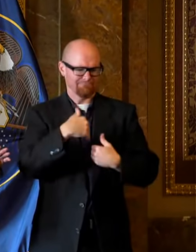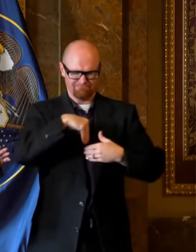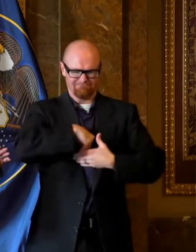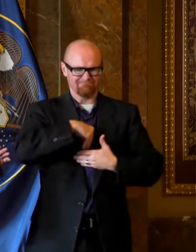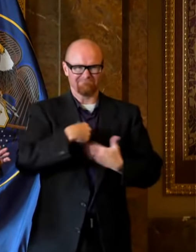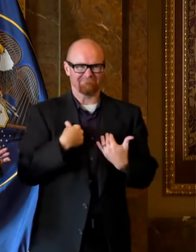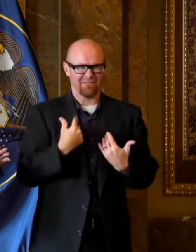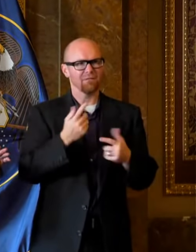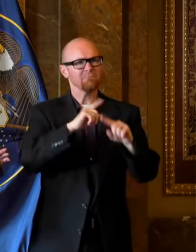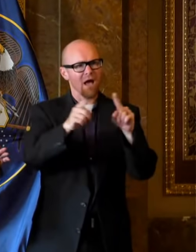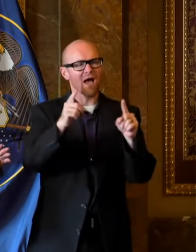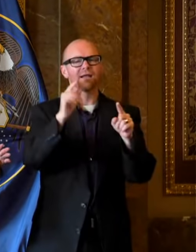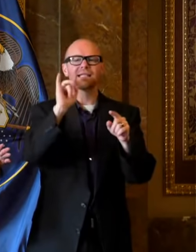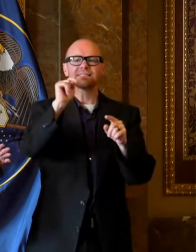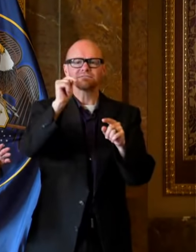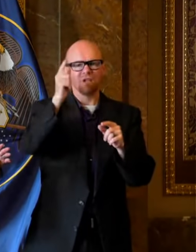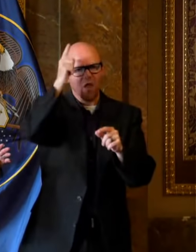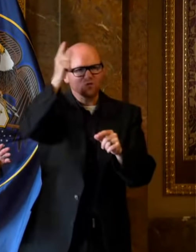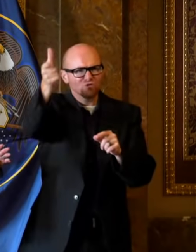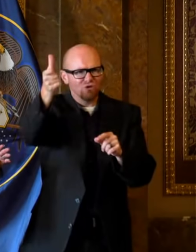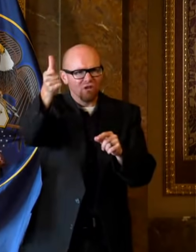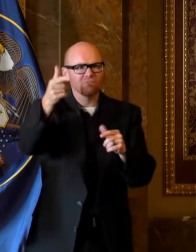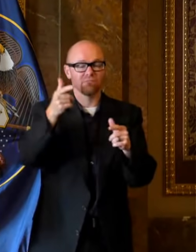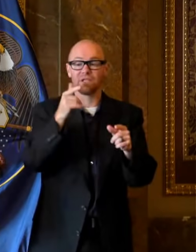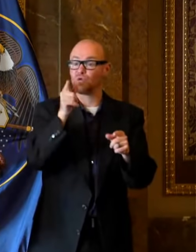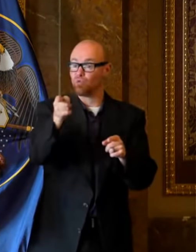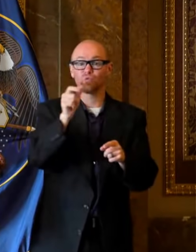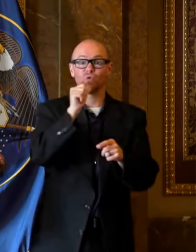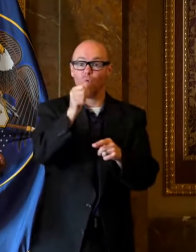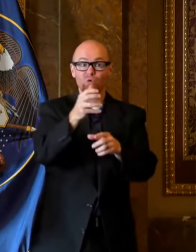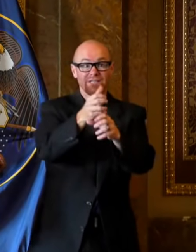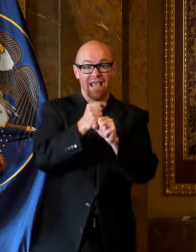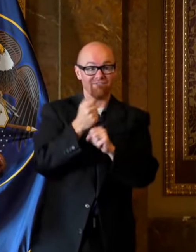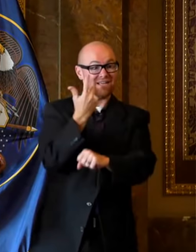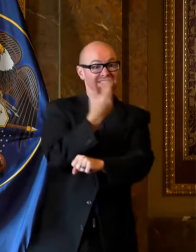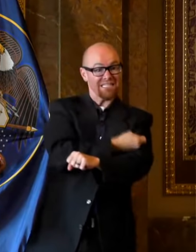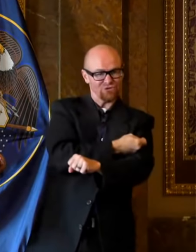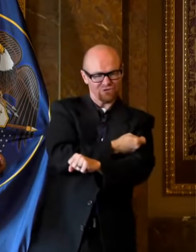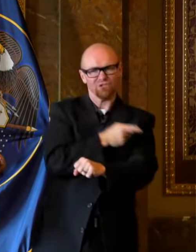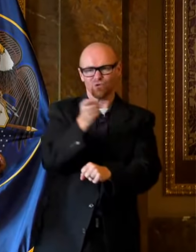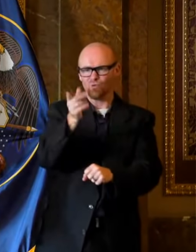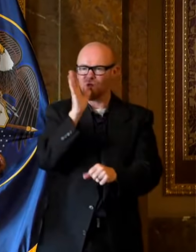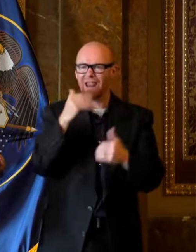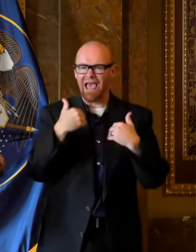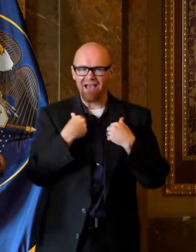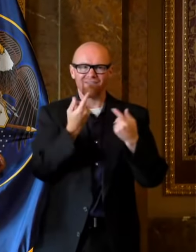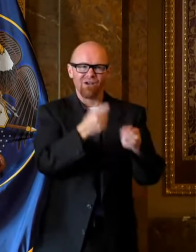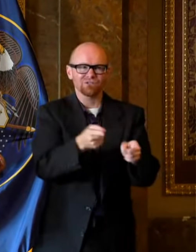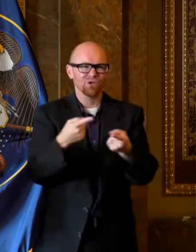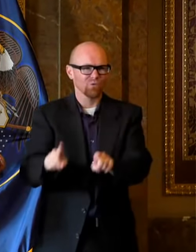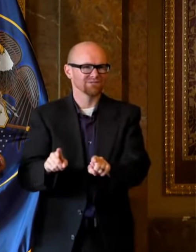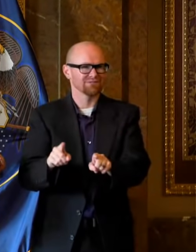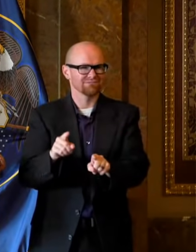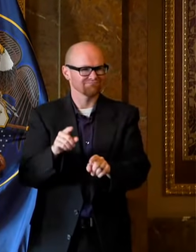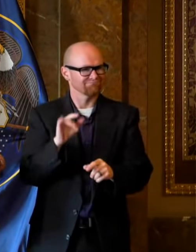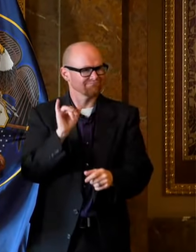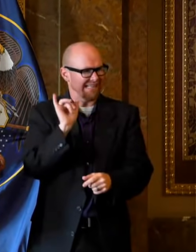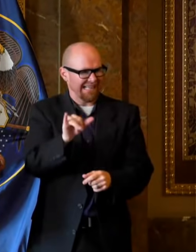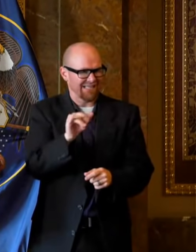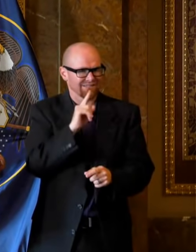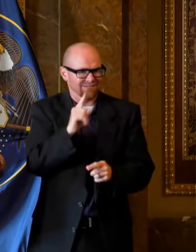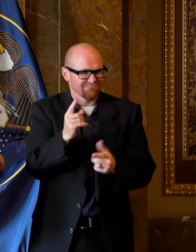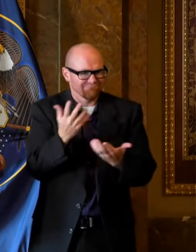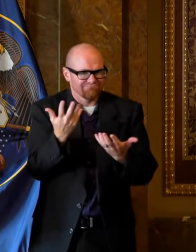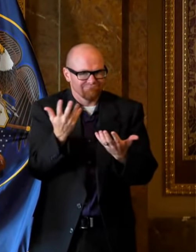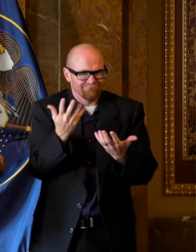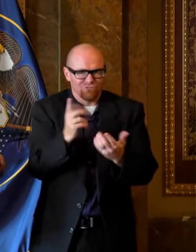getting vaccinated. As we talked about the last time we had one of these, we've encouraged the private